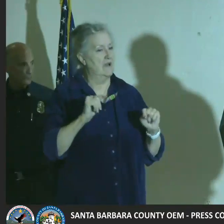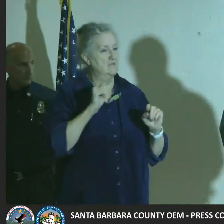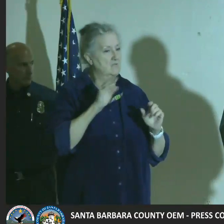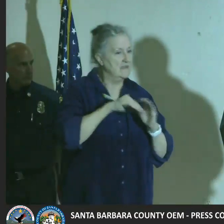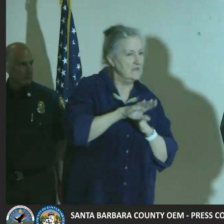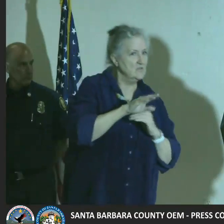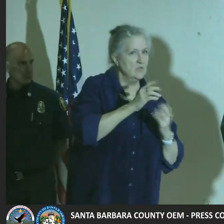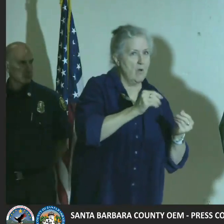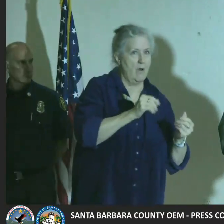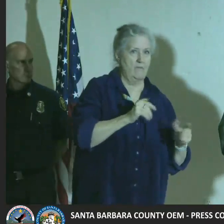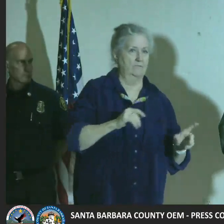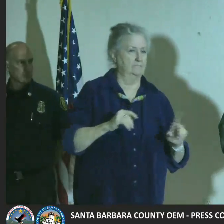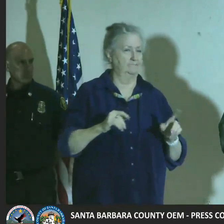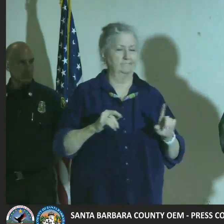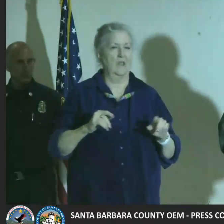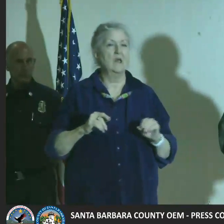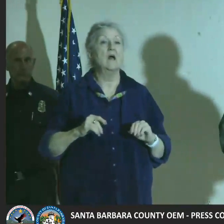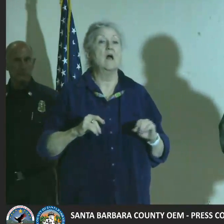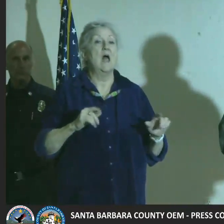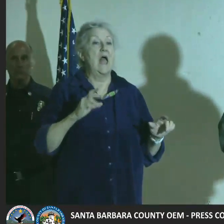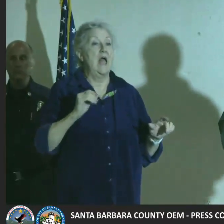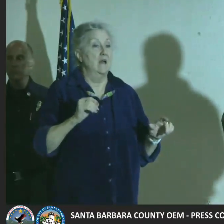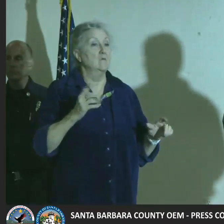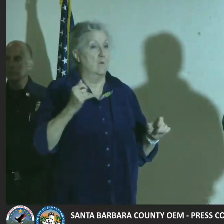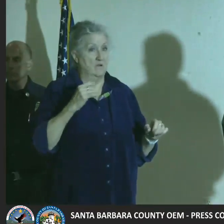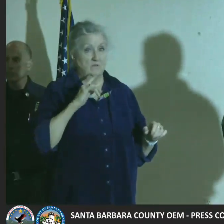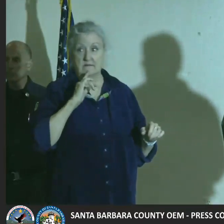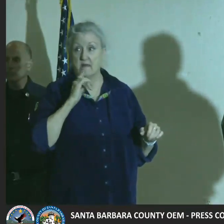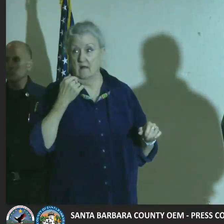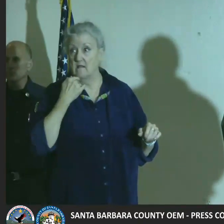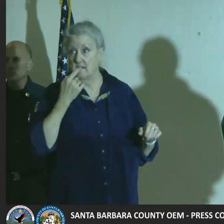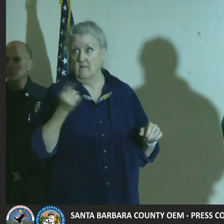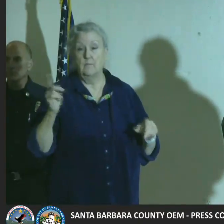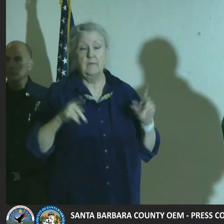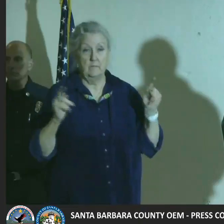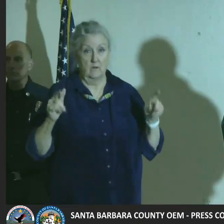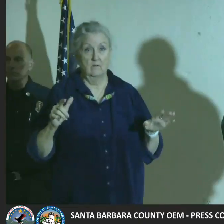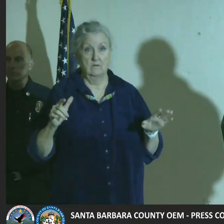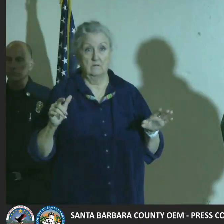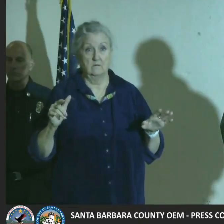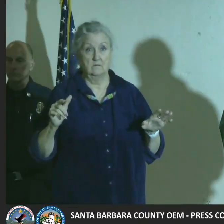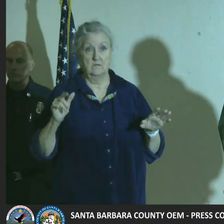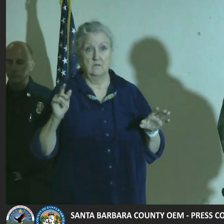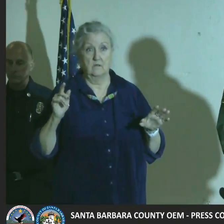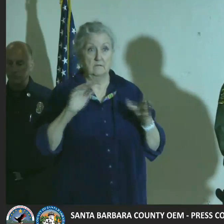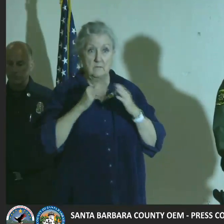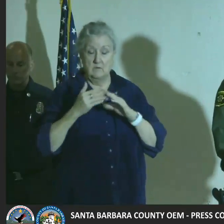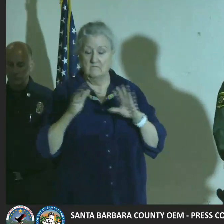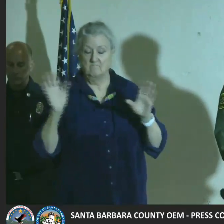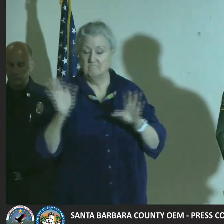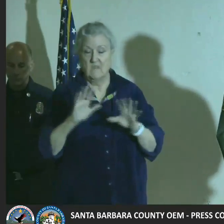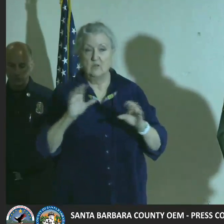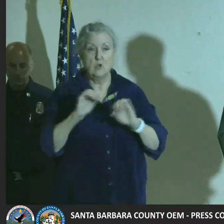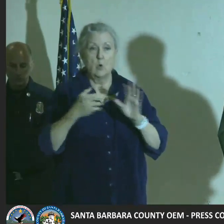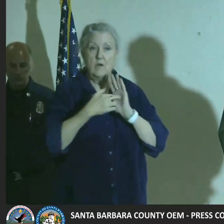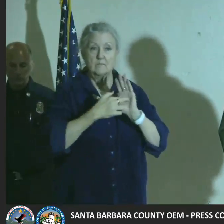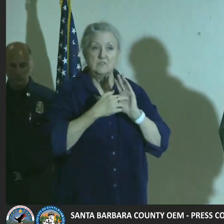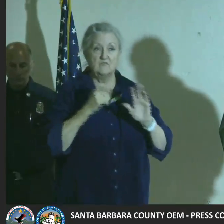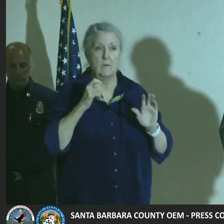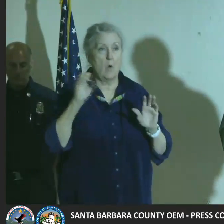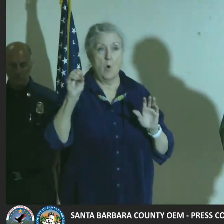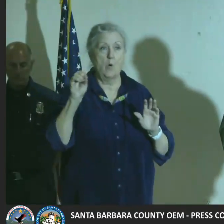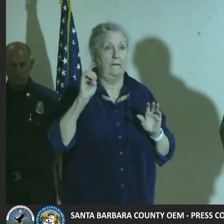to the property. And again, we want to assure the public that no representatives from the Office of